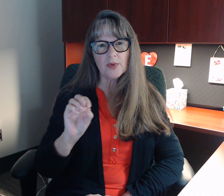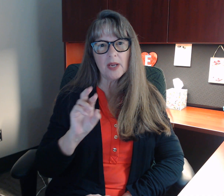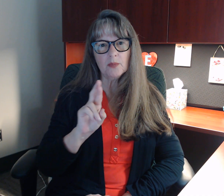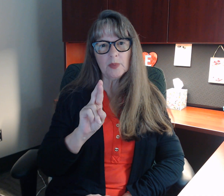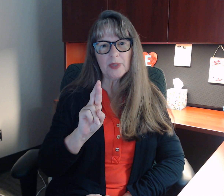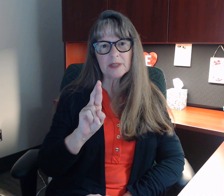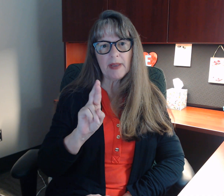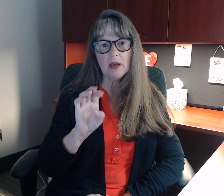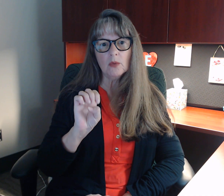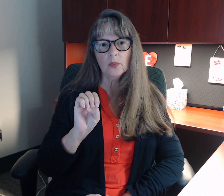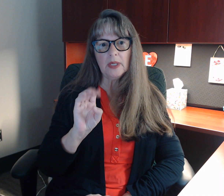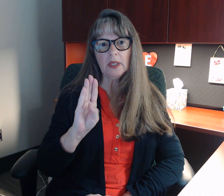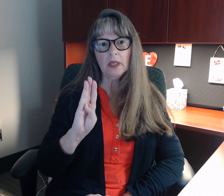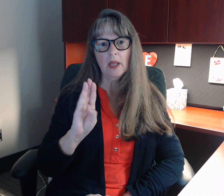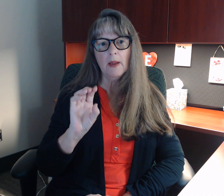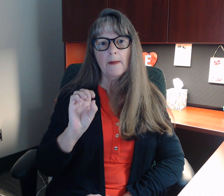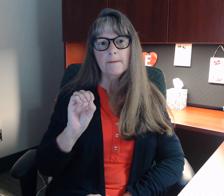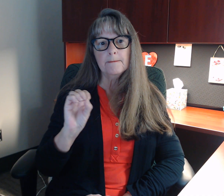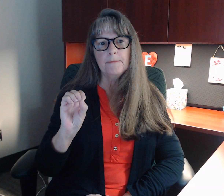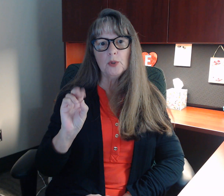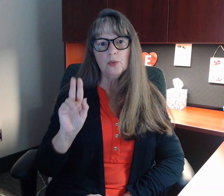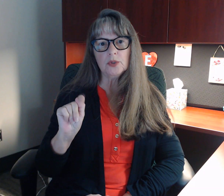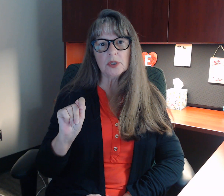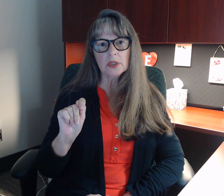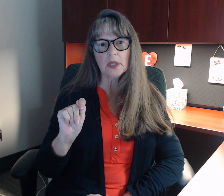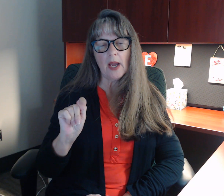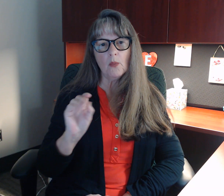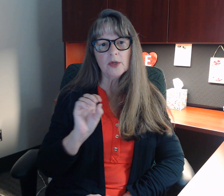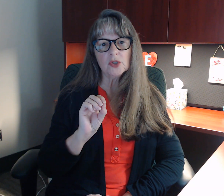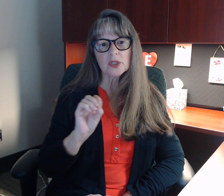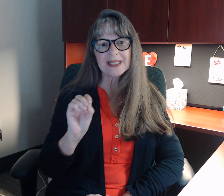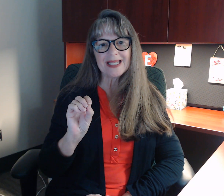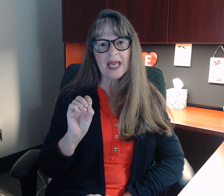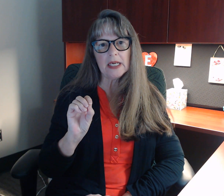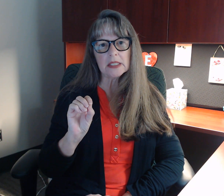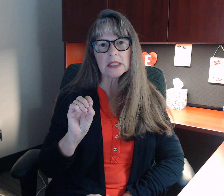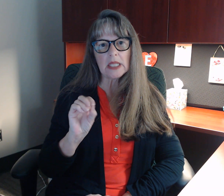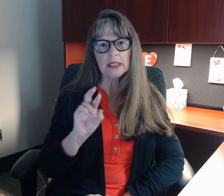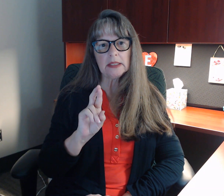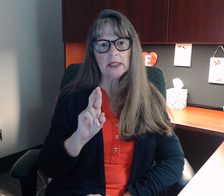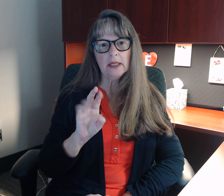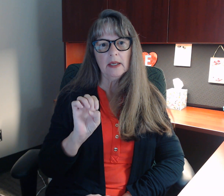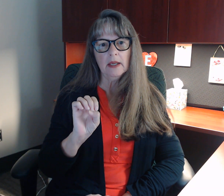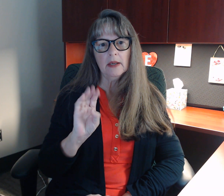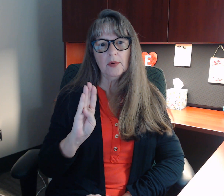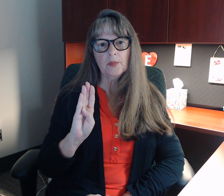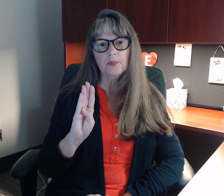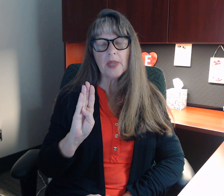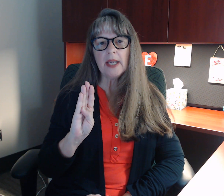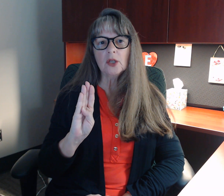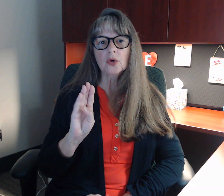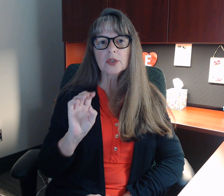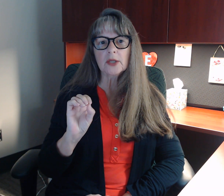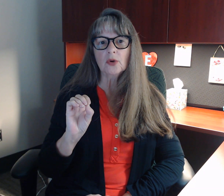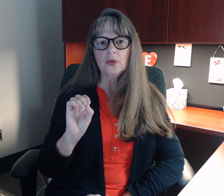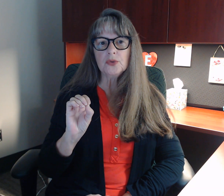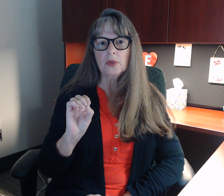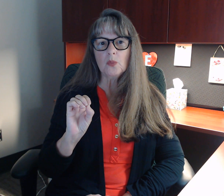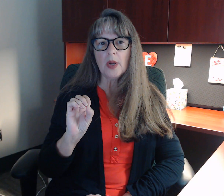When we spell reboot, I want to just slide it slightly. And it looks like you're only doing one